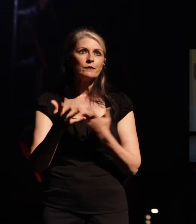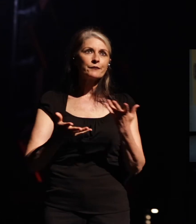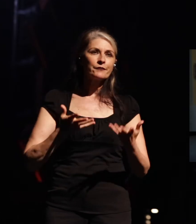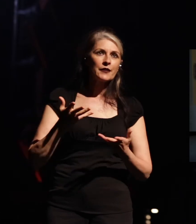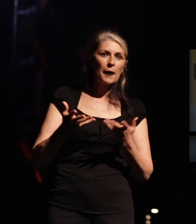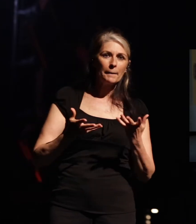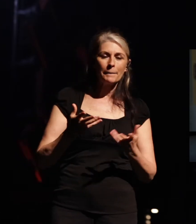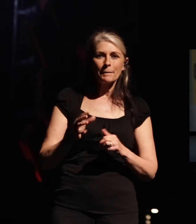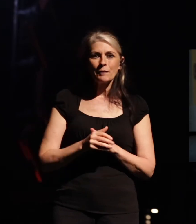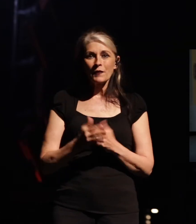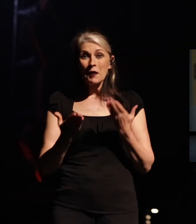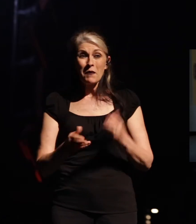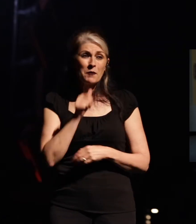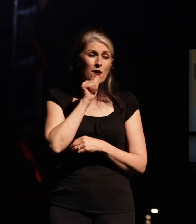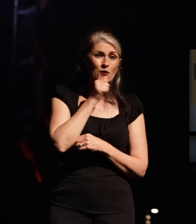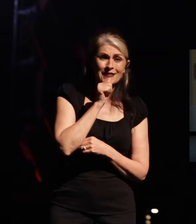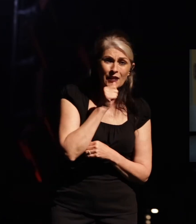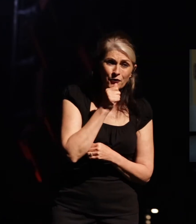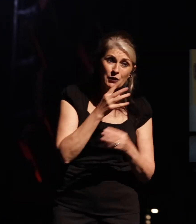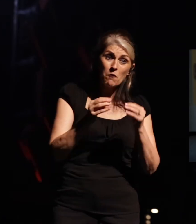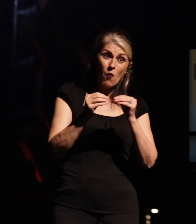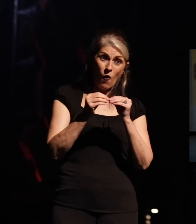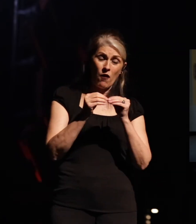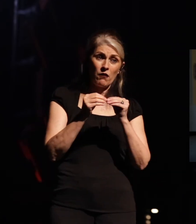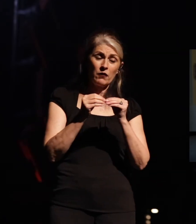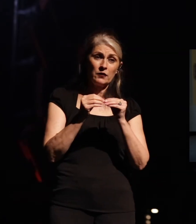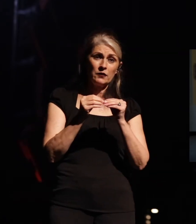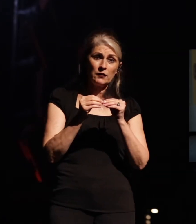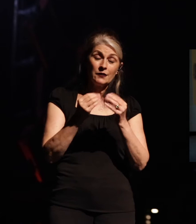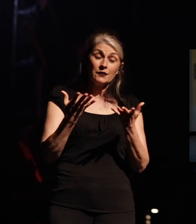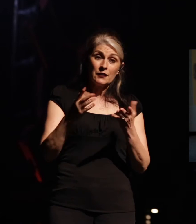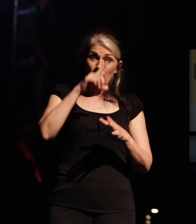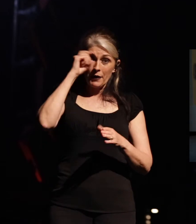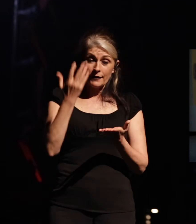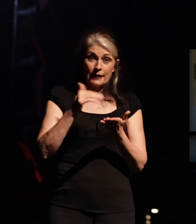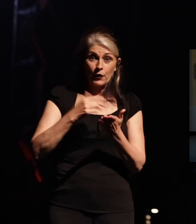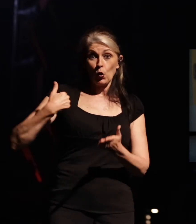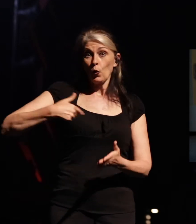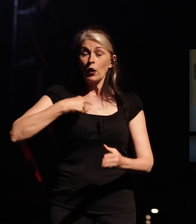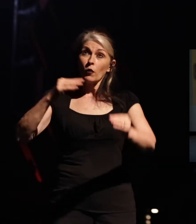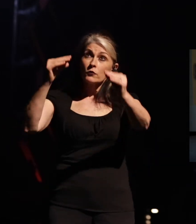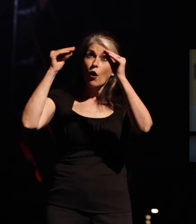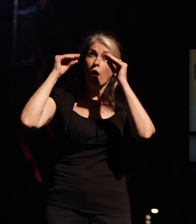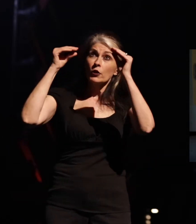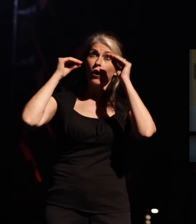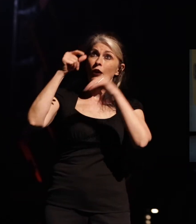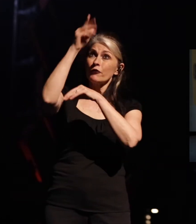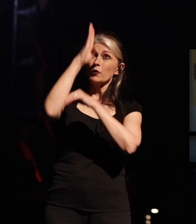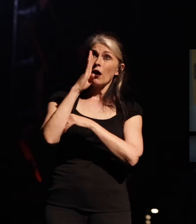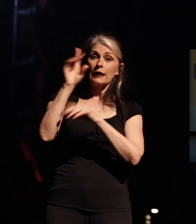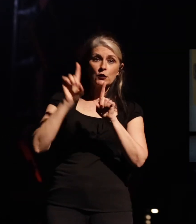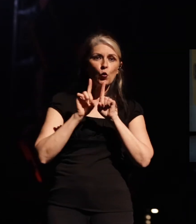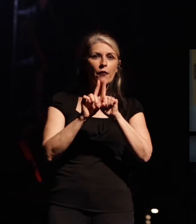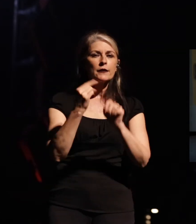maybe are suffering more. And that's because, again, we have been taught by God that he is with us always, and he will see